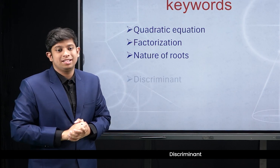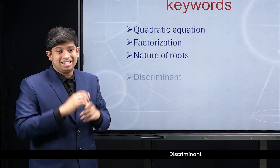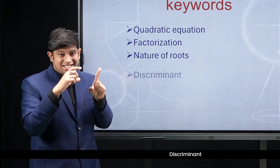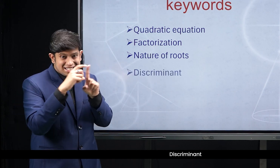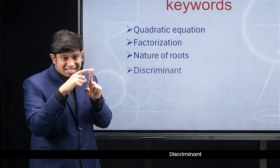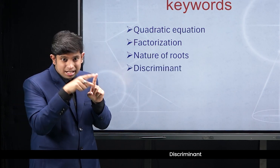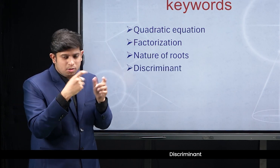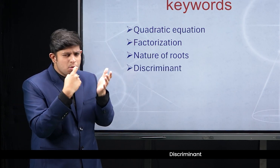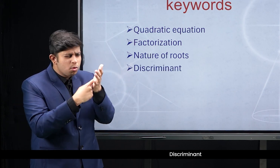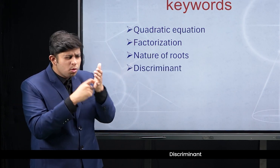discriminant,